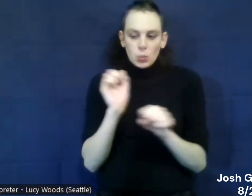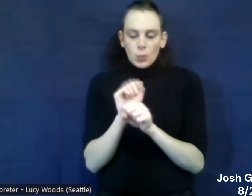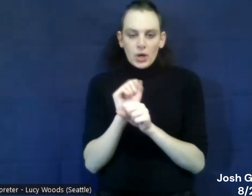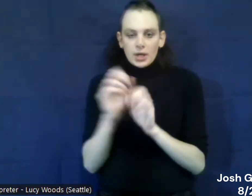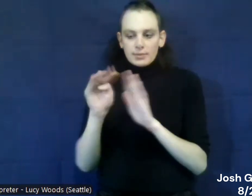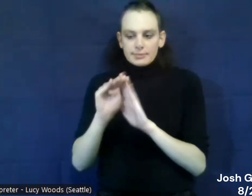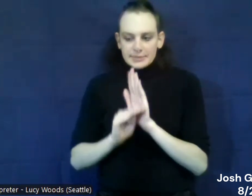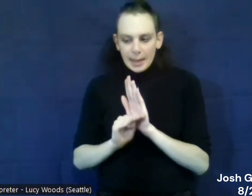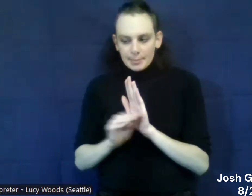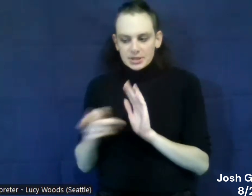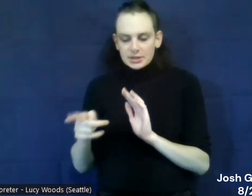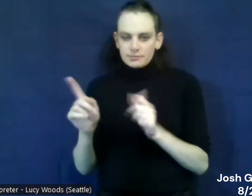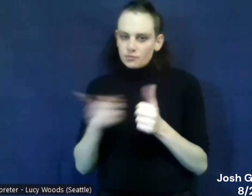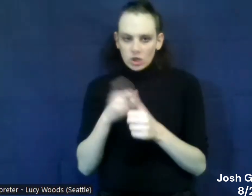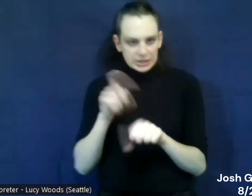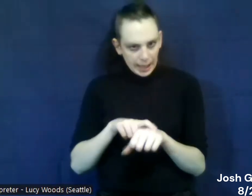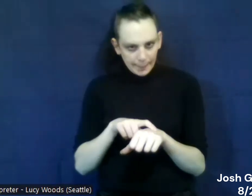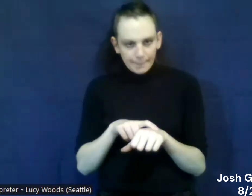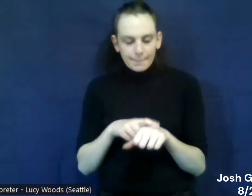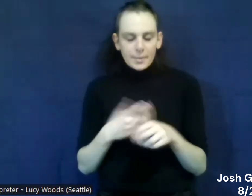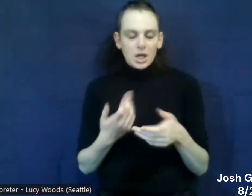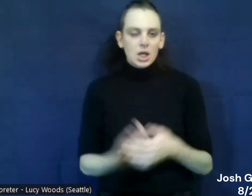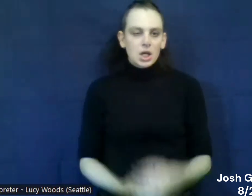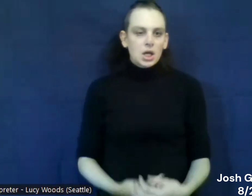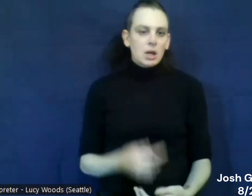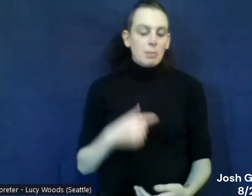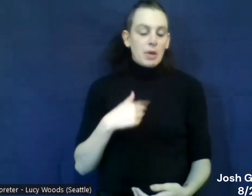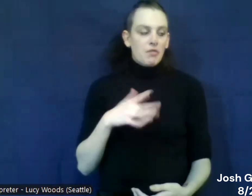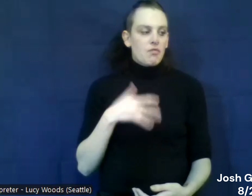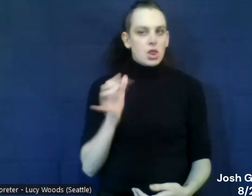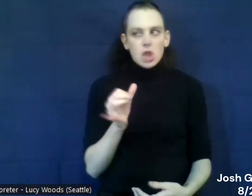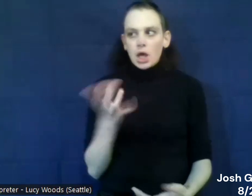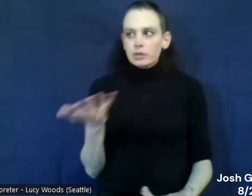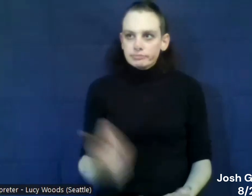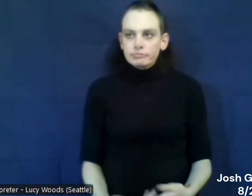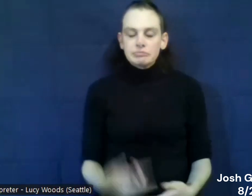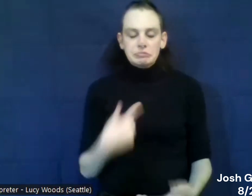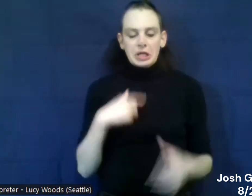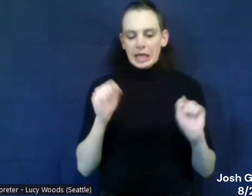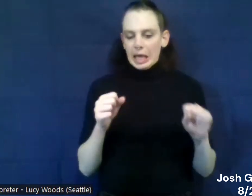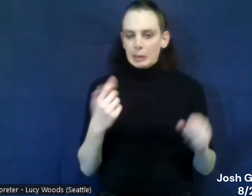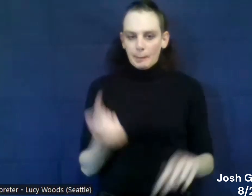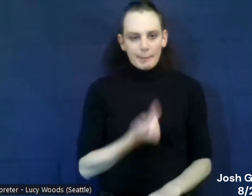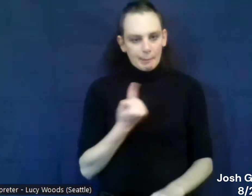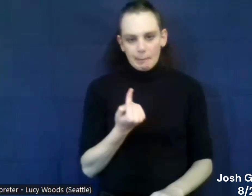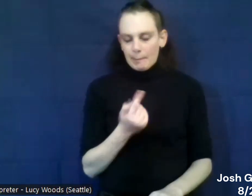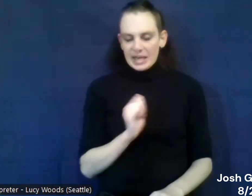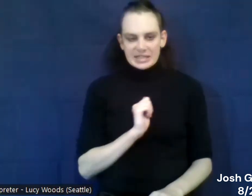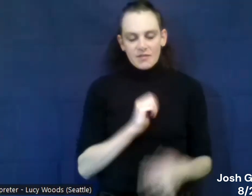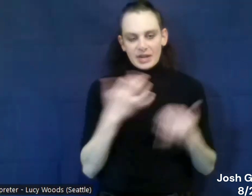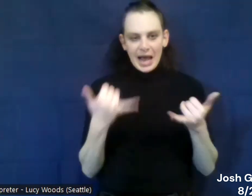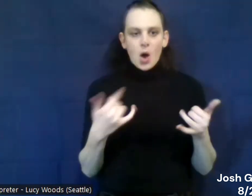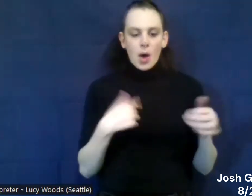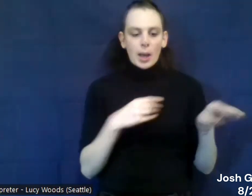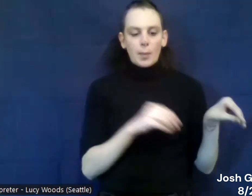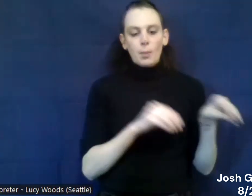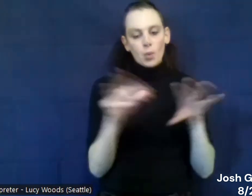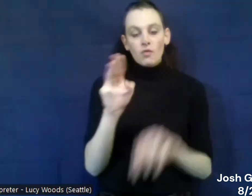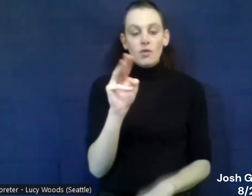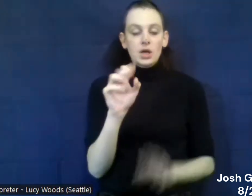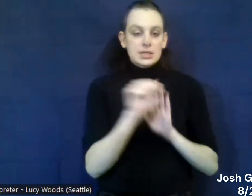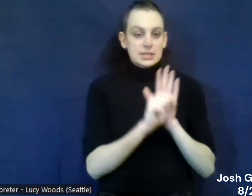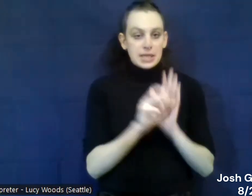working the steps the first time, I felt like, hey, I can do this on my own now. I'm going to move back to Minnesota. I'm going to be on my